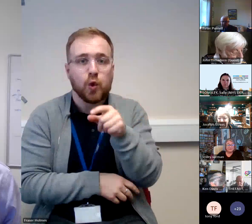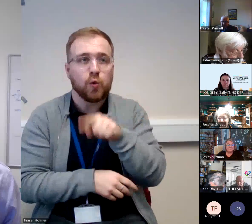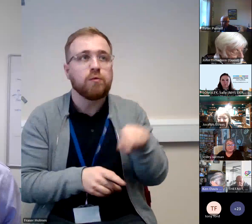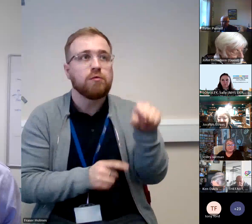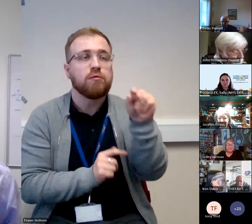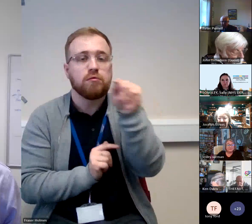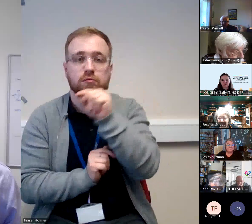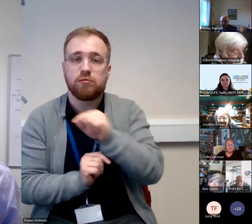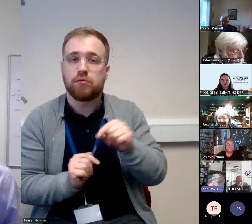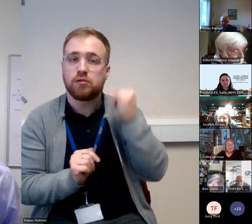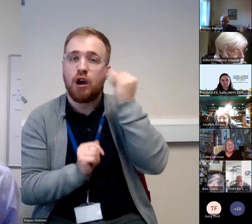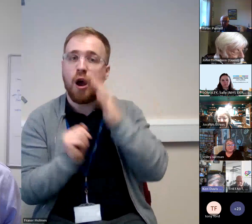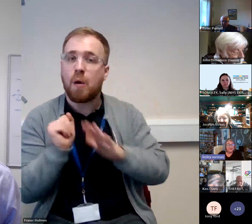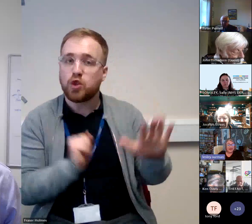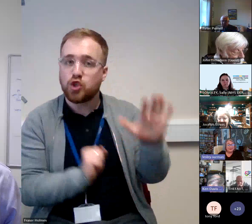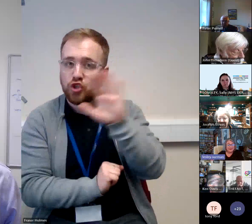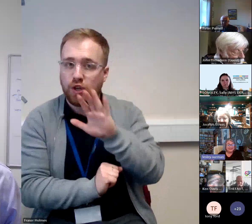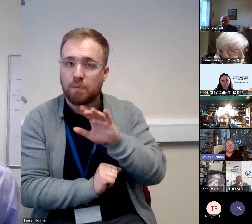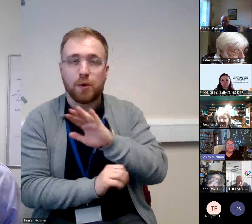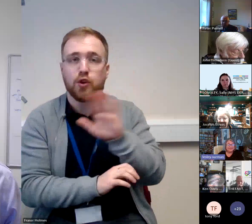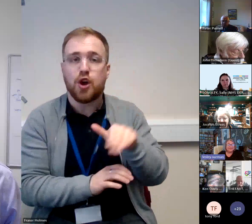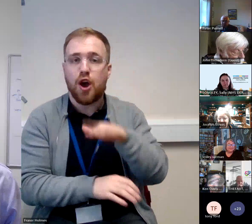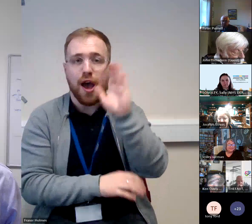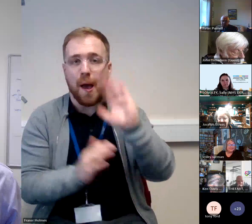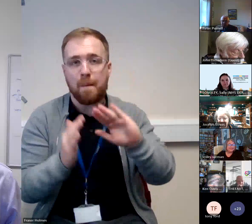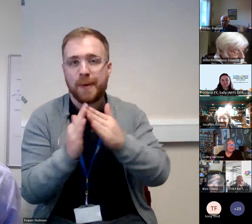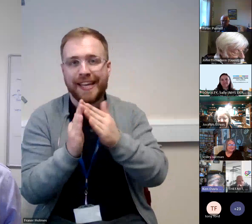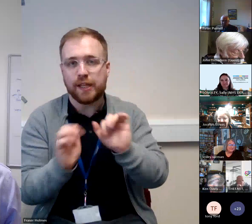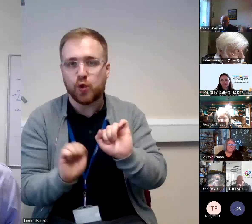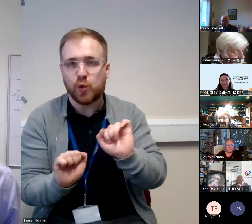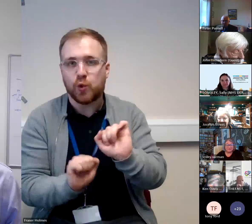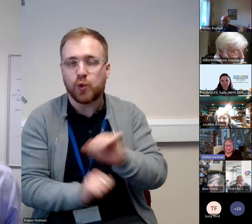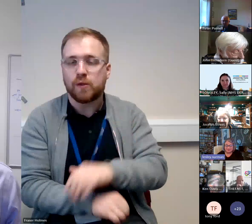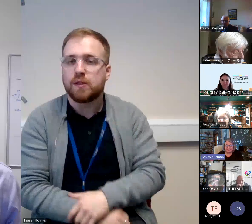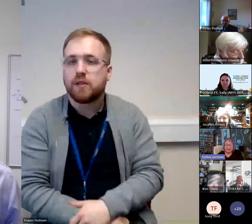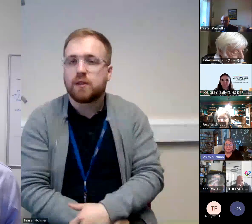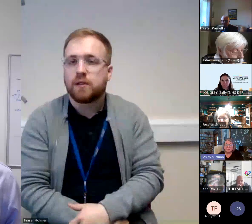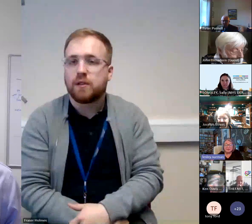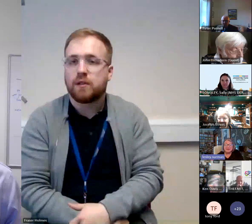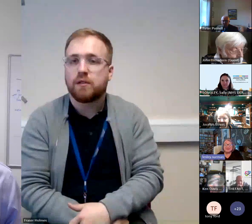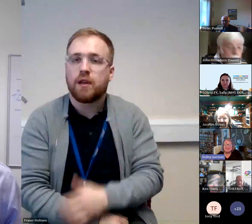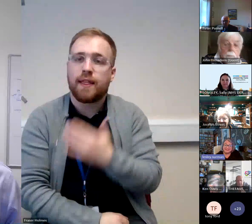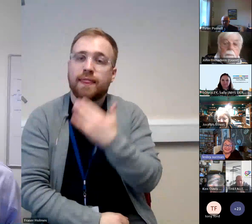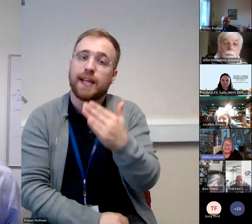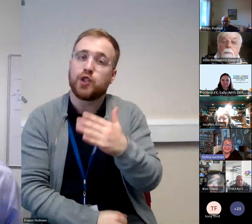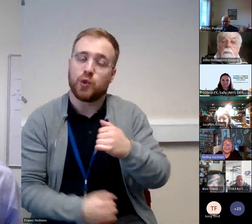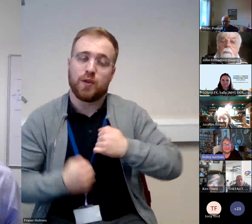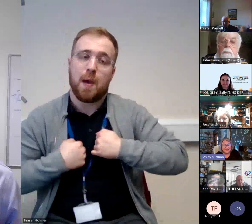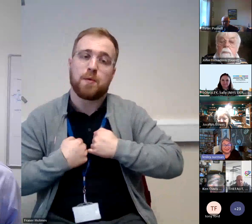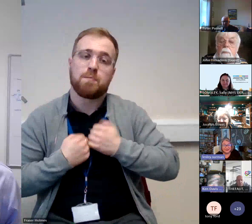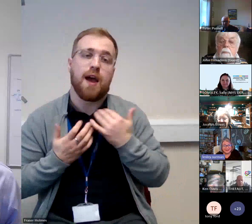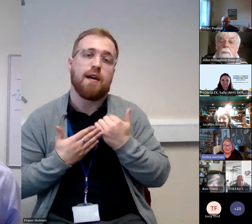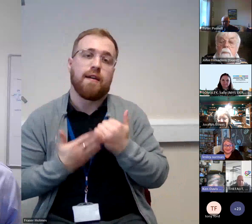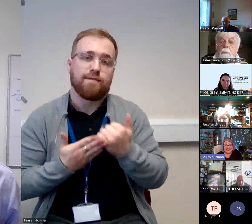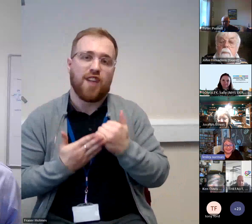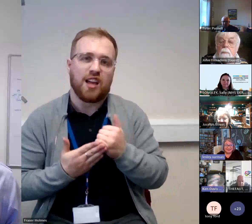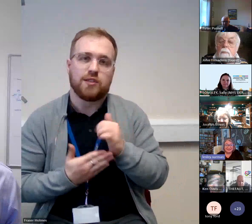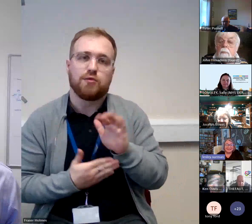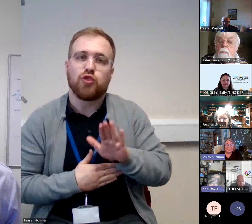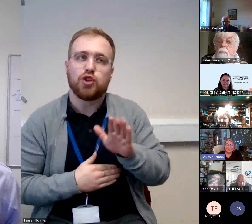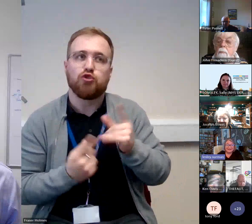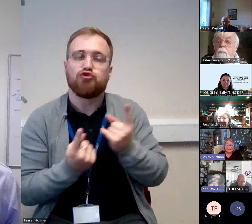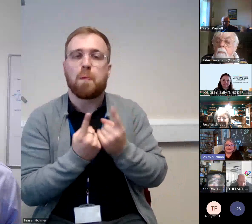Derbyshire, but not High Peak. So yeah. Well, thank you. That's my advice, and the reassurance that something